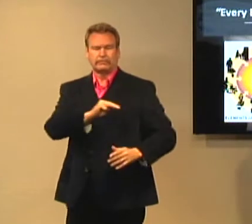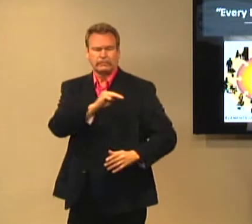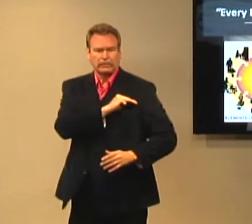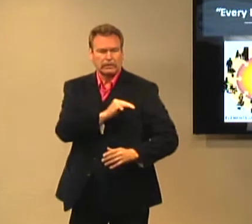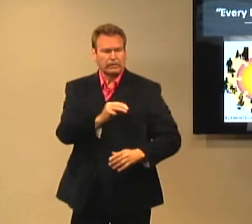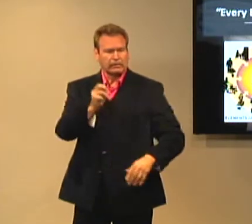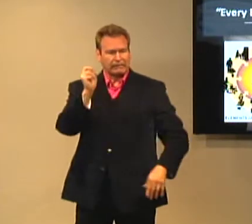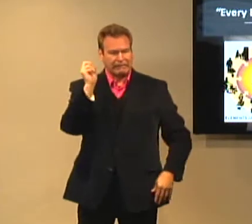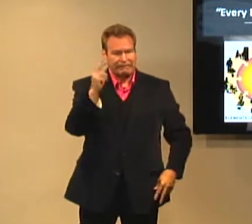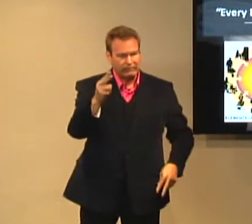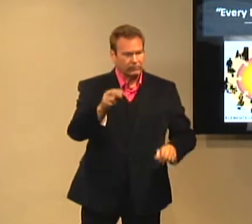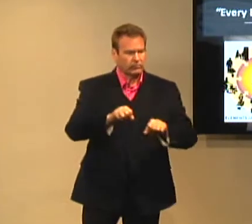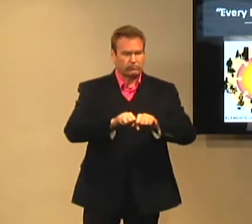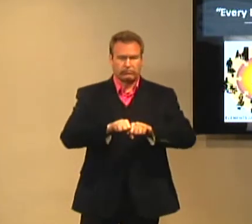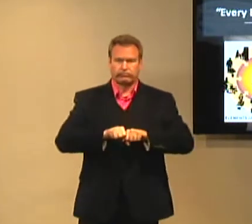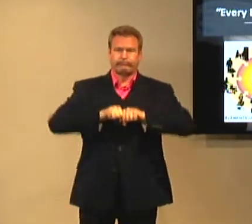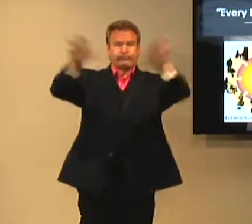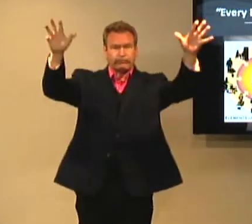will enable us through the temple,